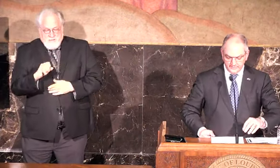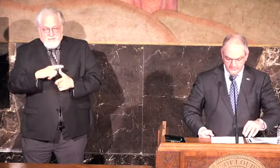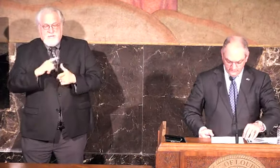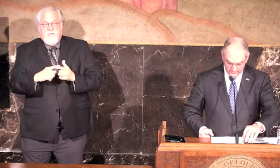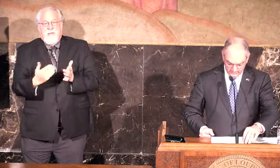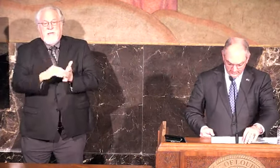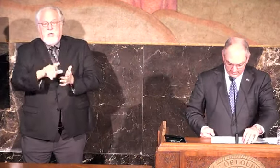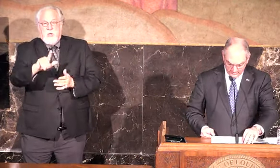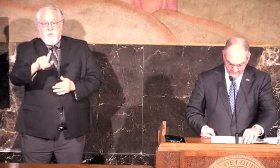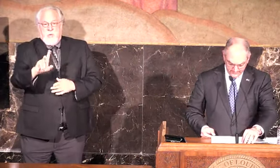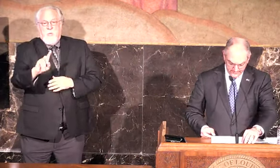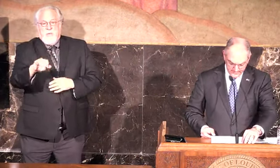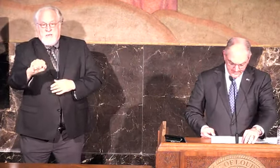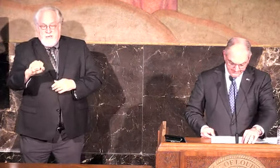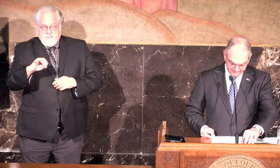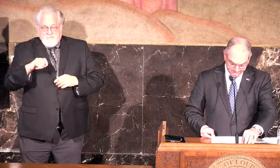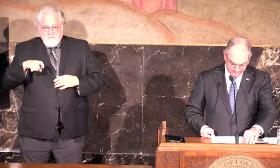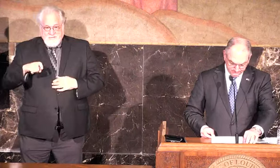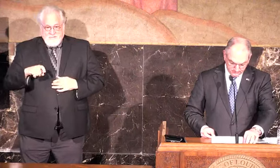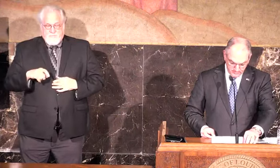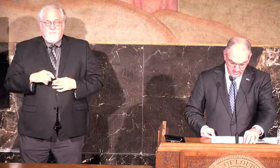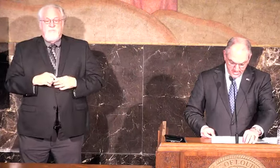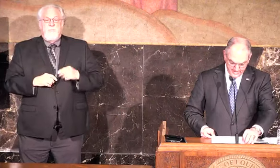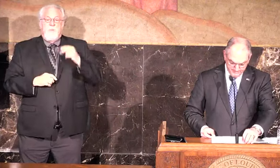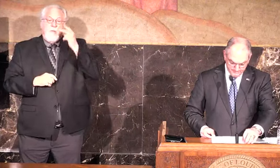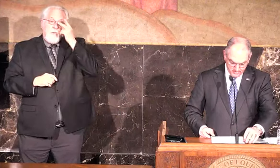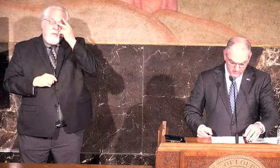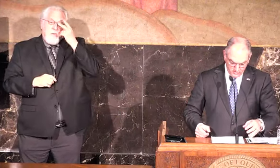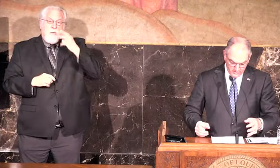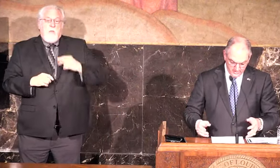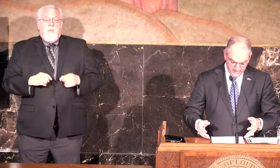days if necessary.